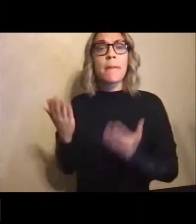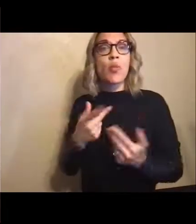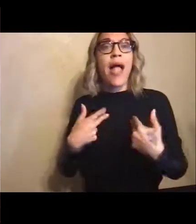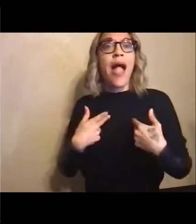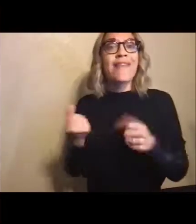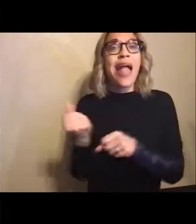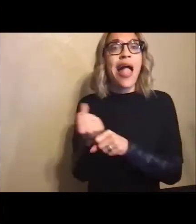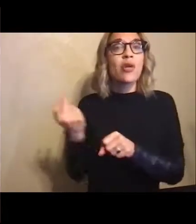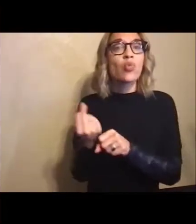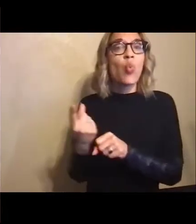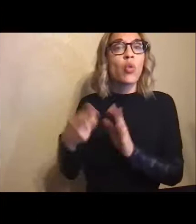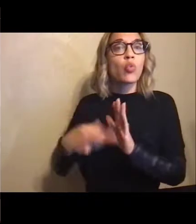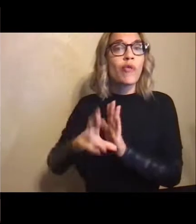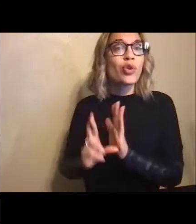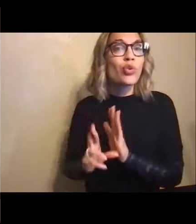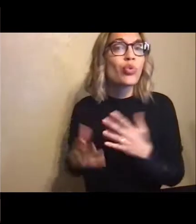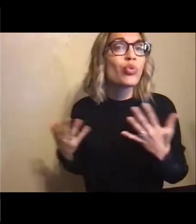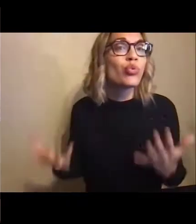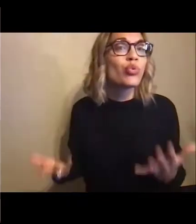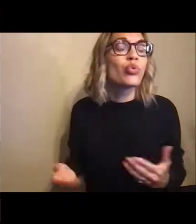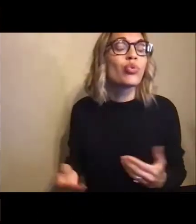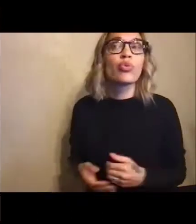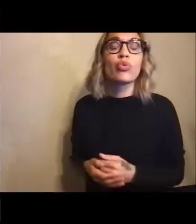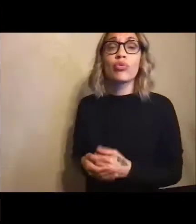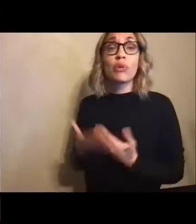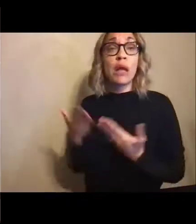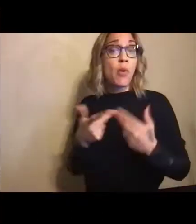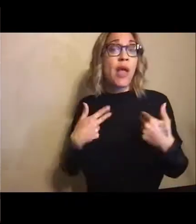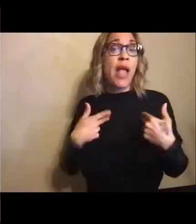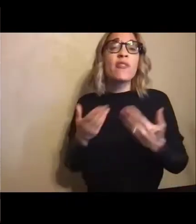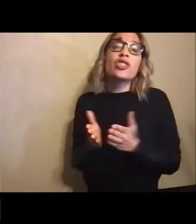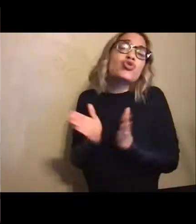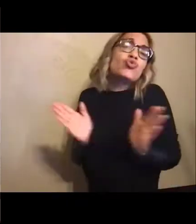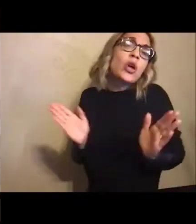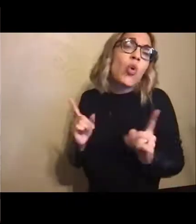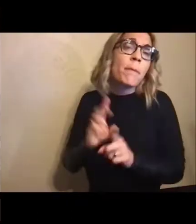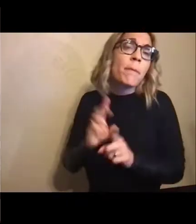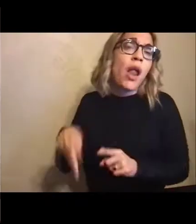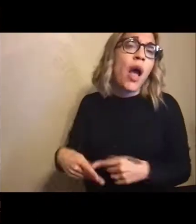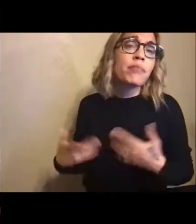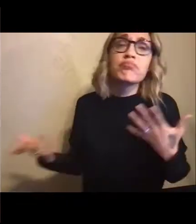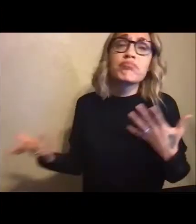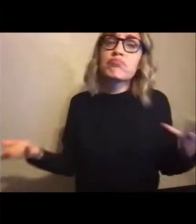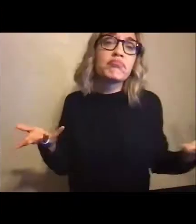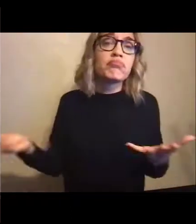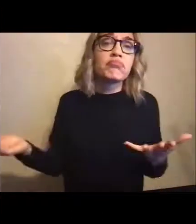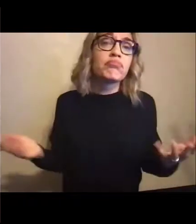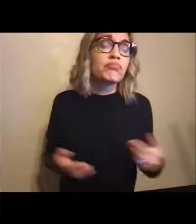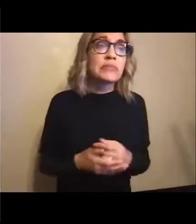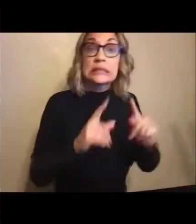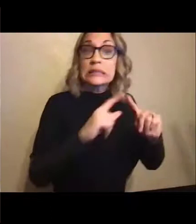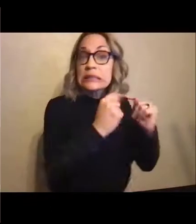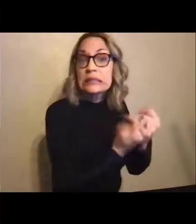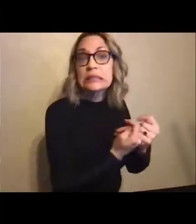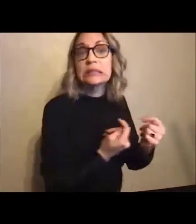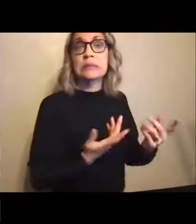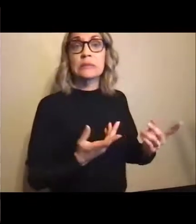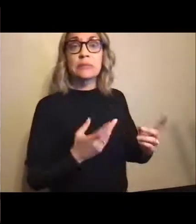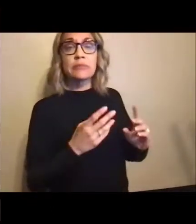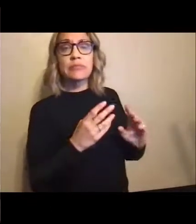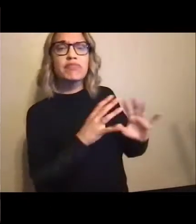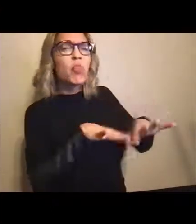with clients. Perhaps you've got annual reviews or bi-monthly meetings or general department meetings